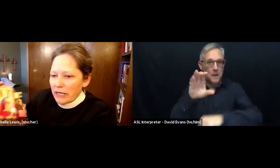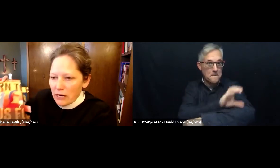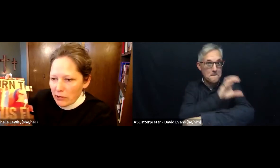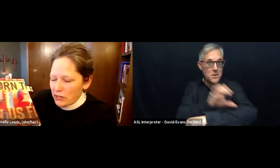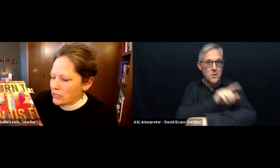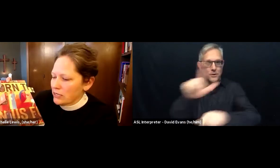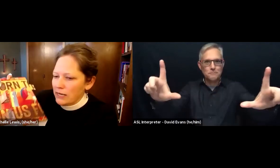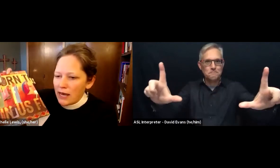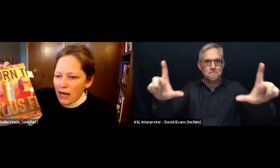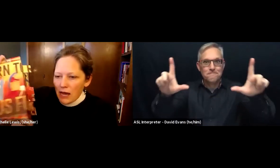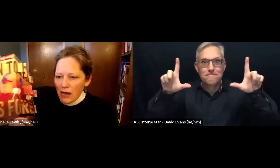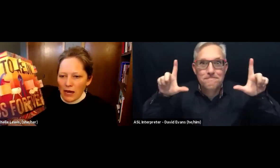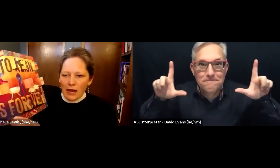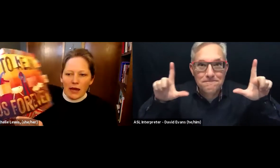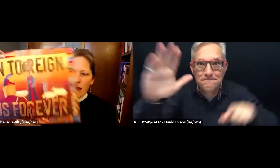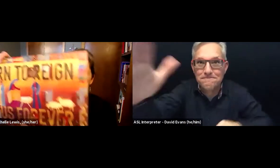to my camera.